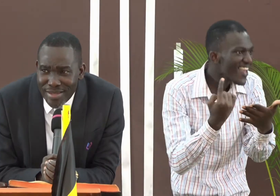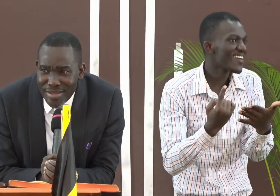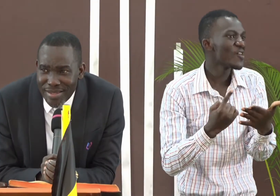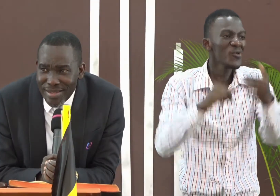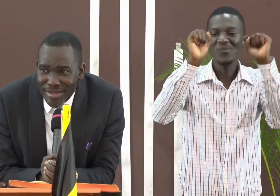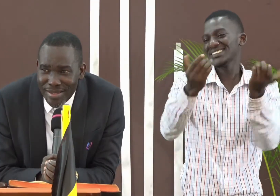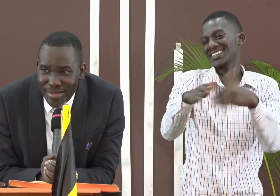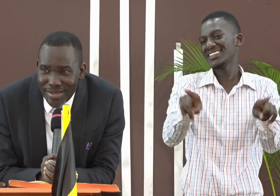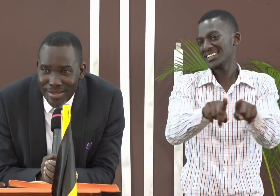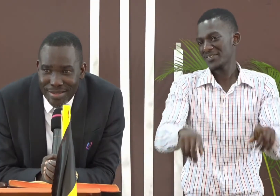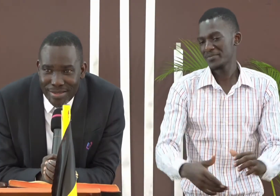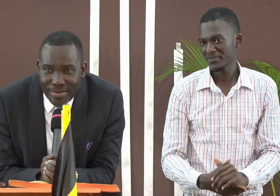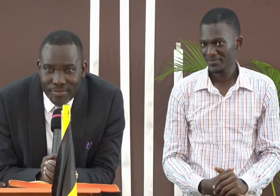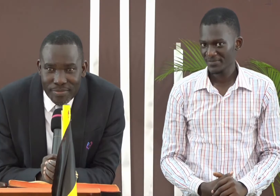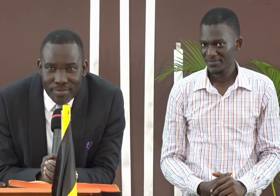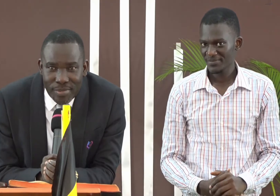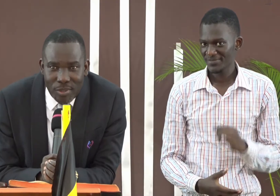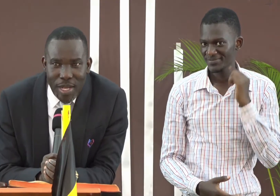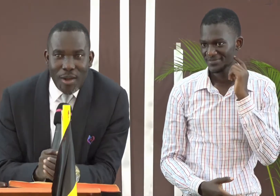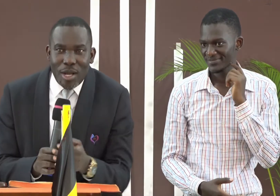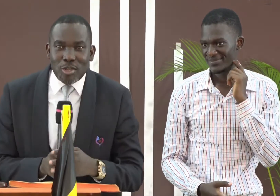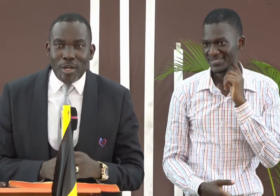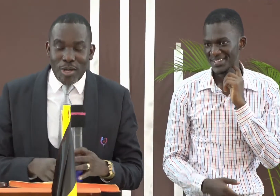that's just reading about it?